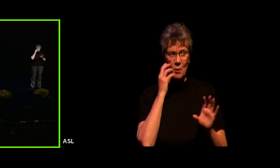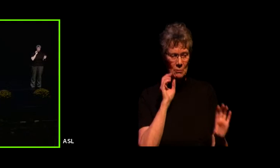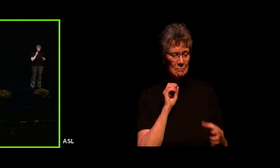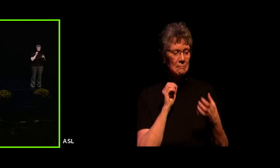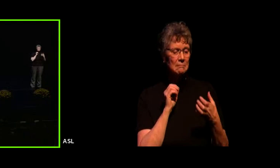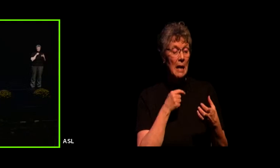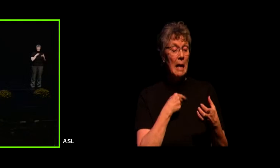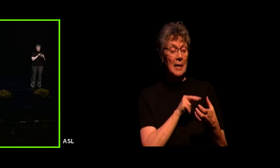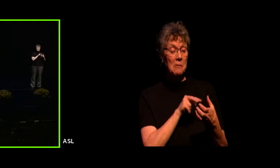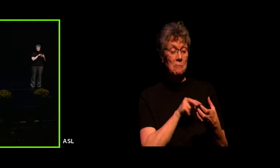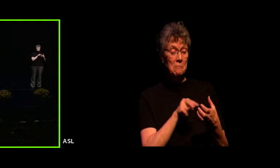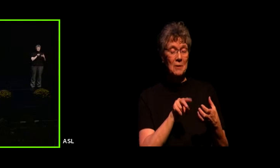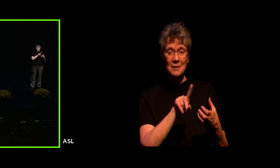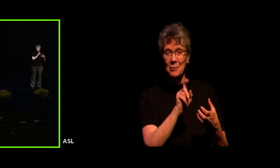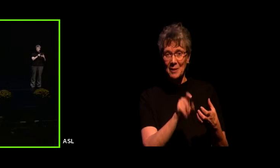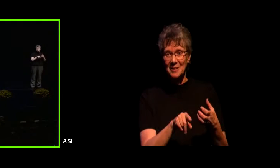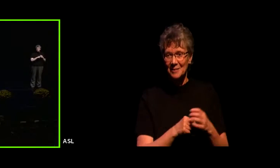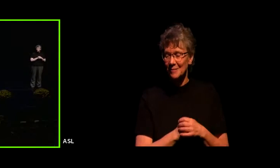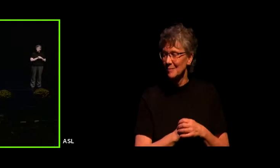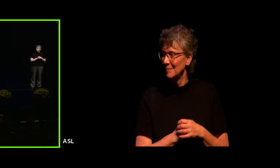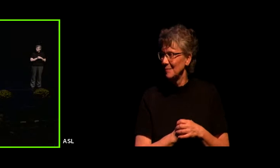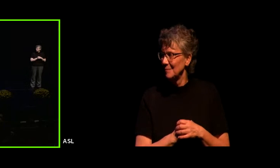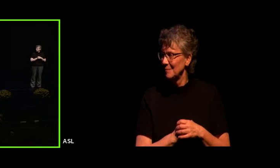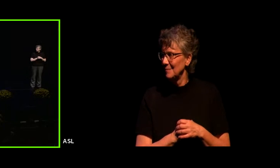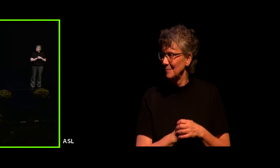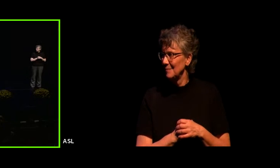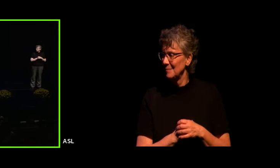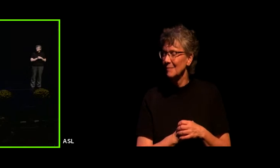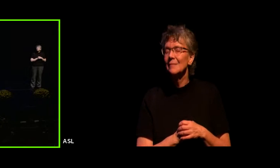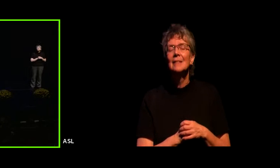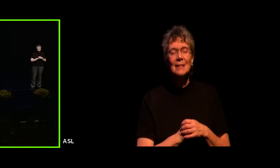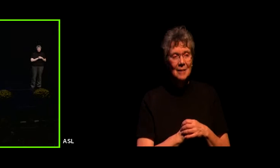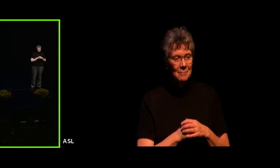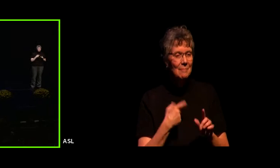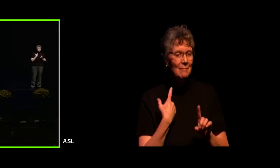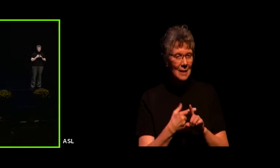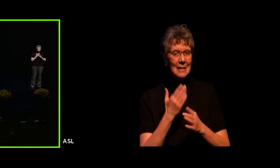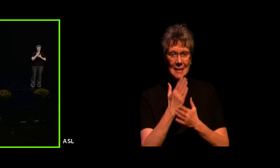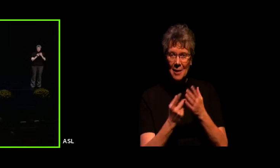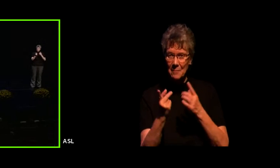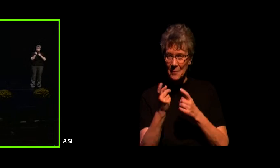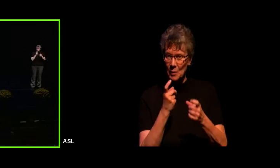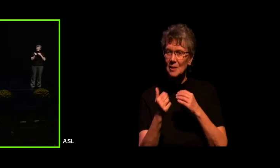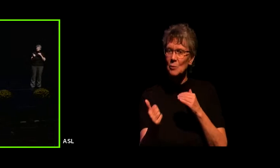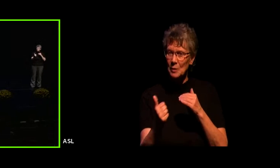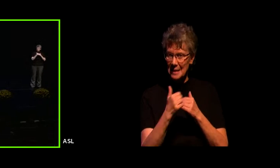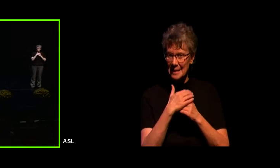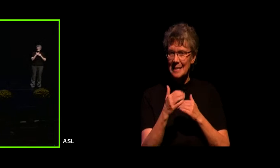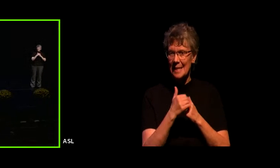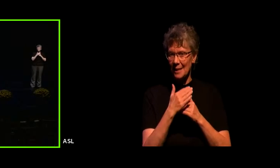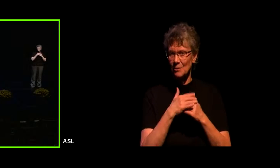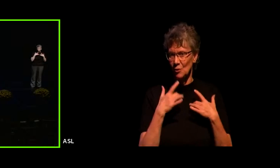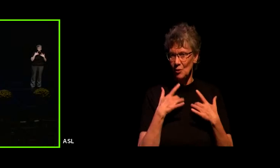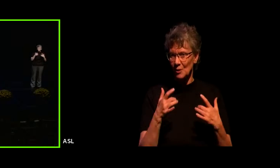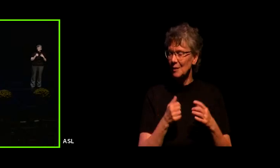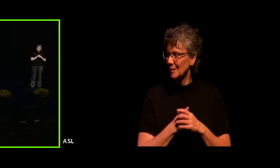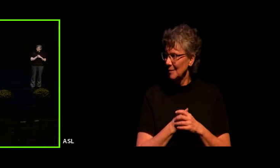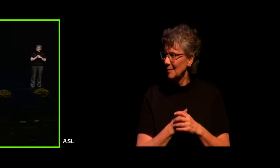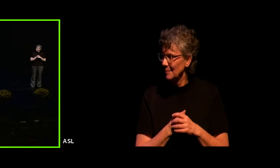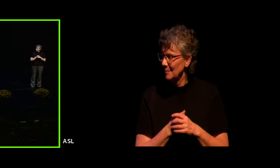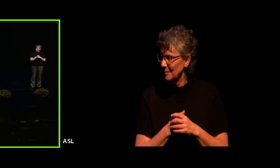Wait, is there another one? Oh yeah, no, people sent some in beforehand. Okay, so y'all ask a question. I'm gonna hand